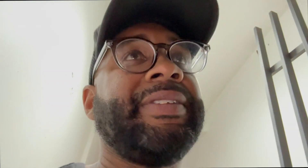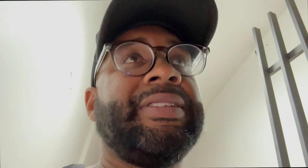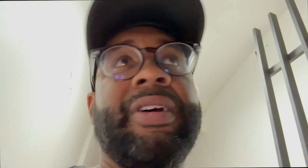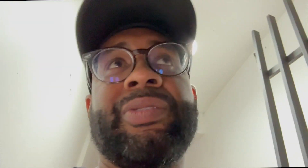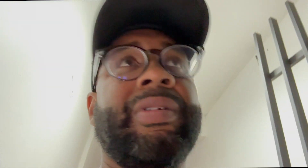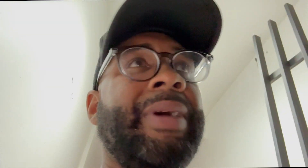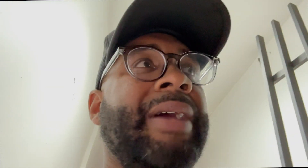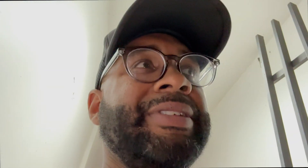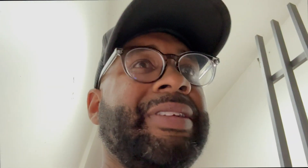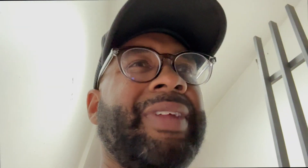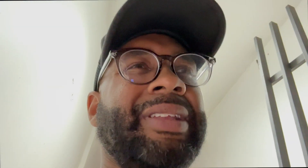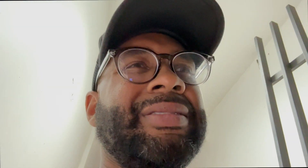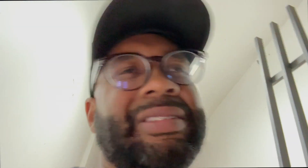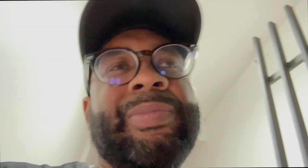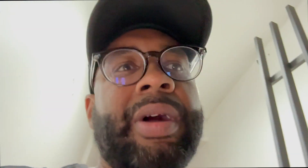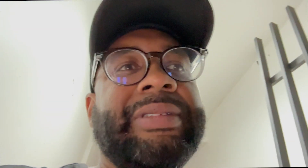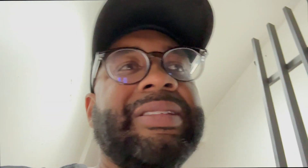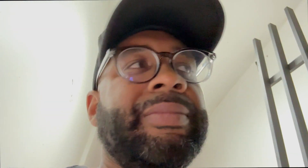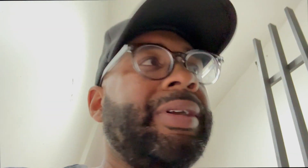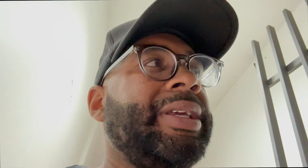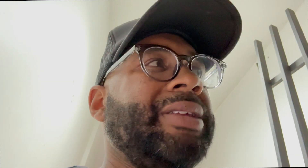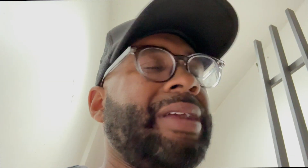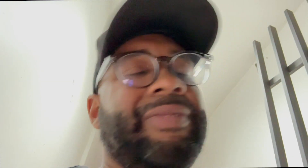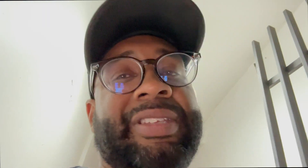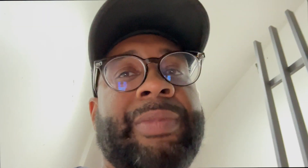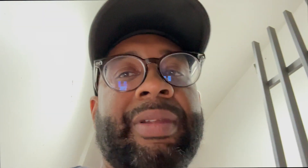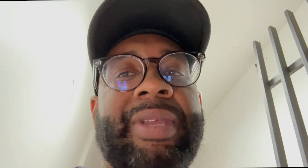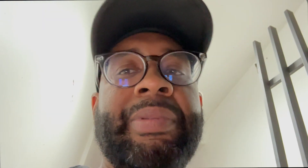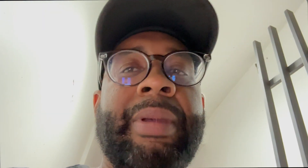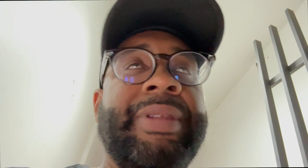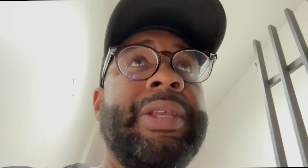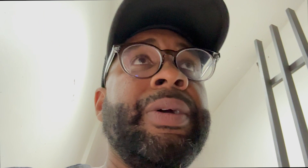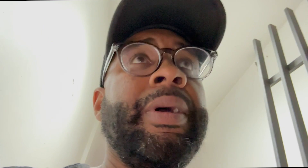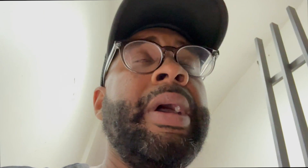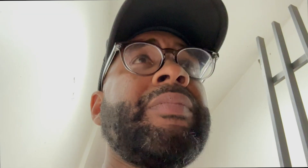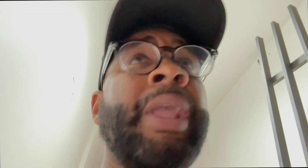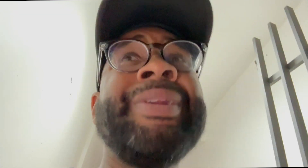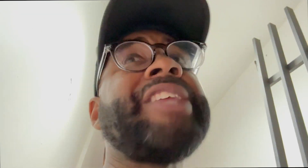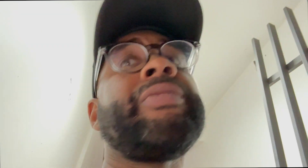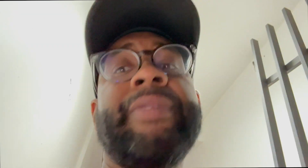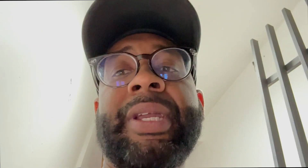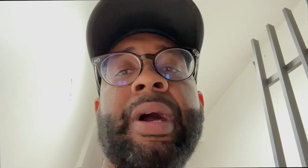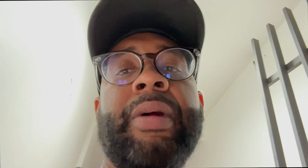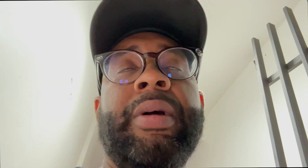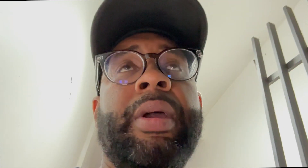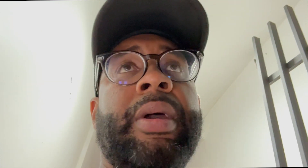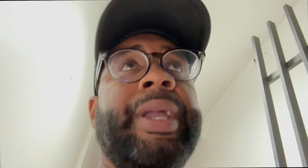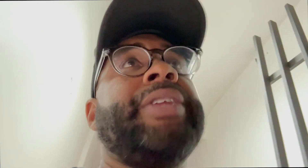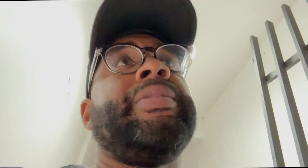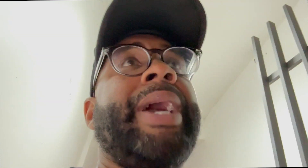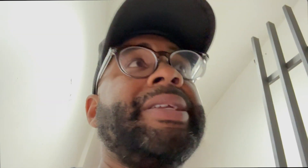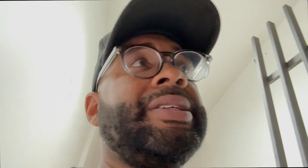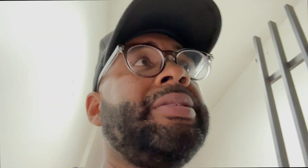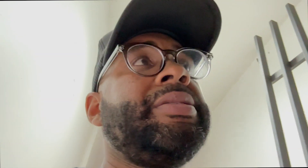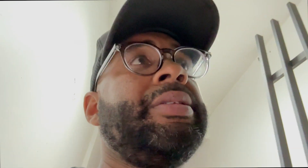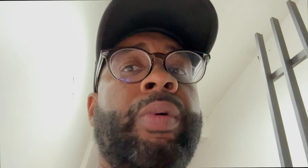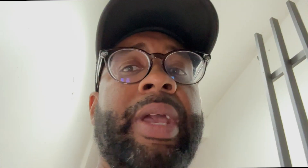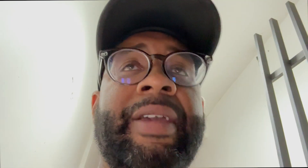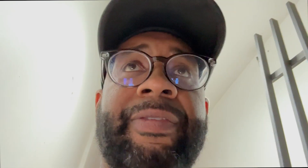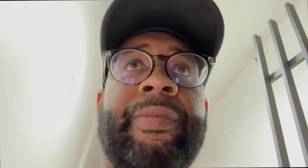talk to her mom and stuff like that. So it's a small testimony, not really small to me, but maybe to you. But that's where you want to go. And can you imagine if we